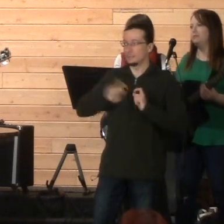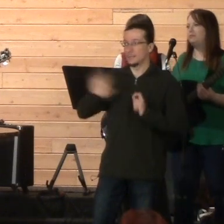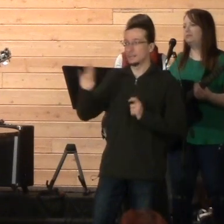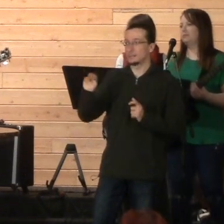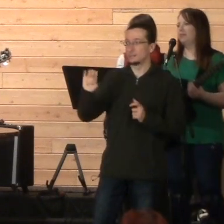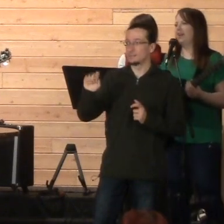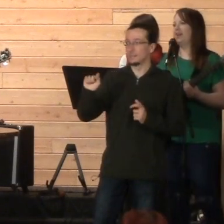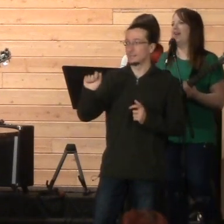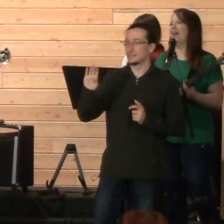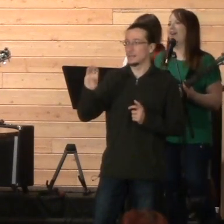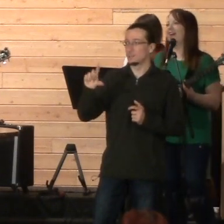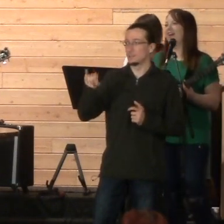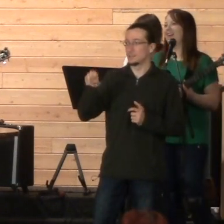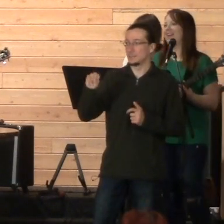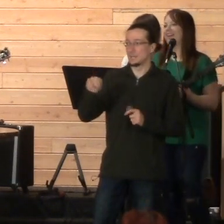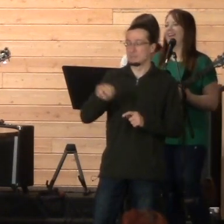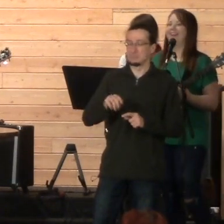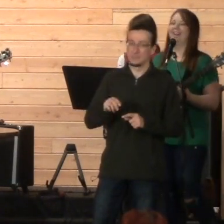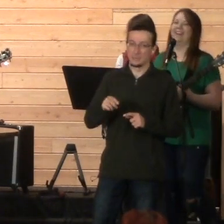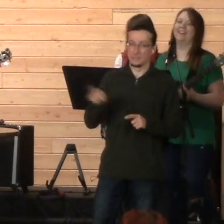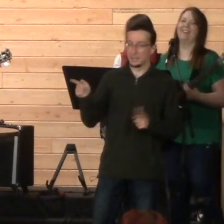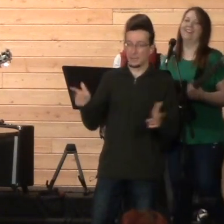mean, I'm a little tested.